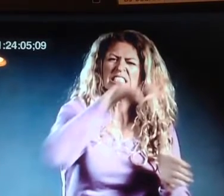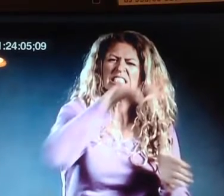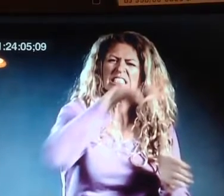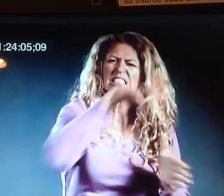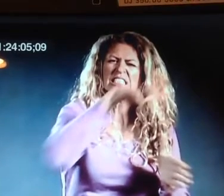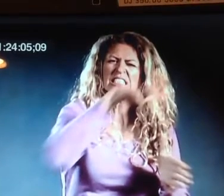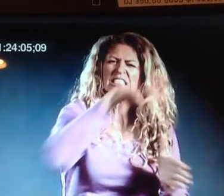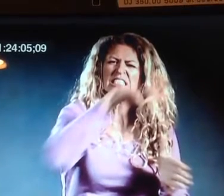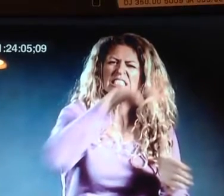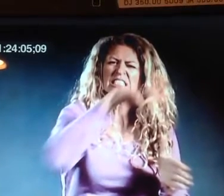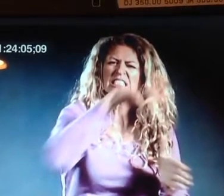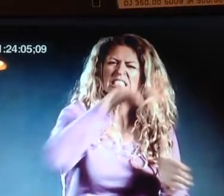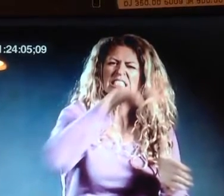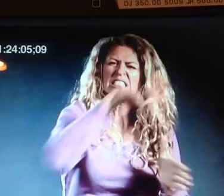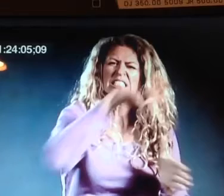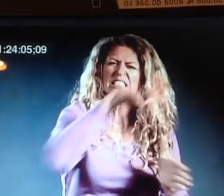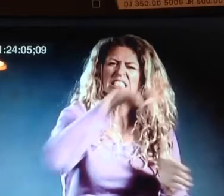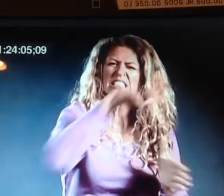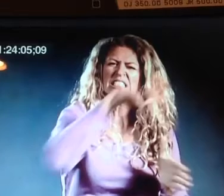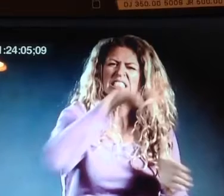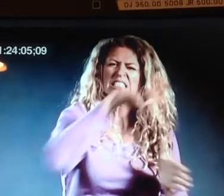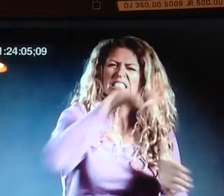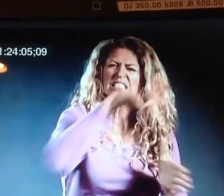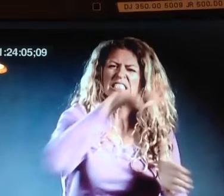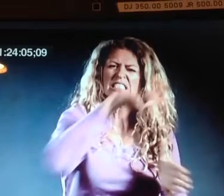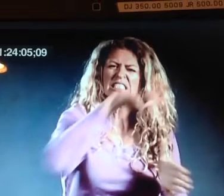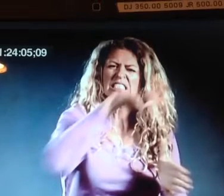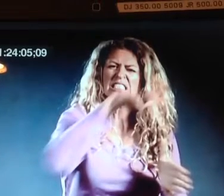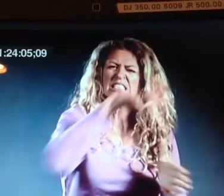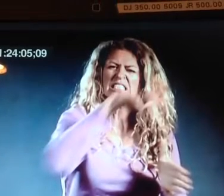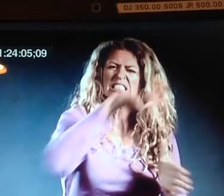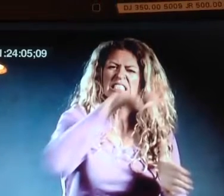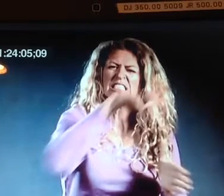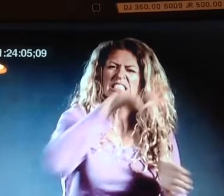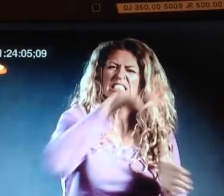like block out an area and have an area that's ready for your garden.